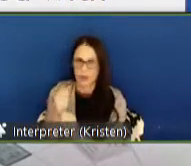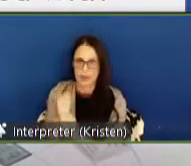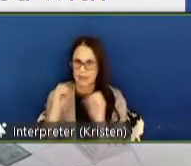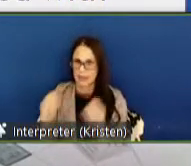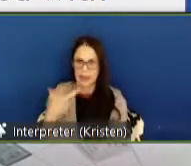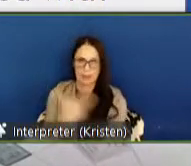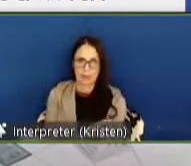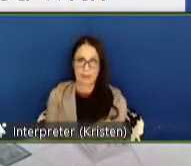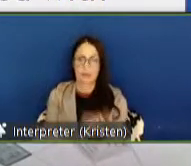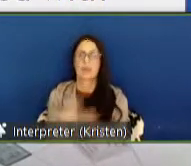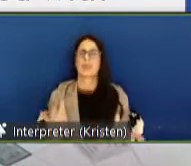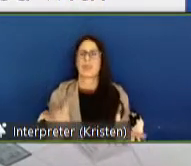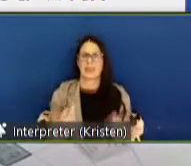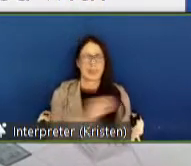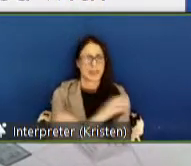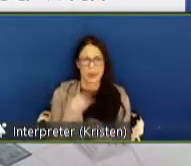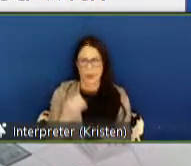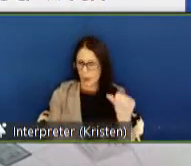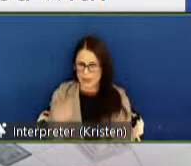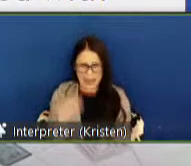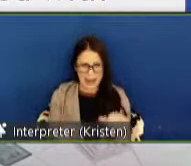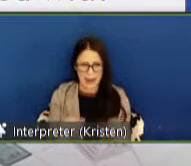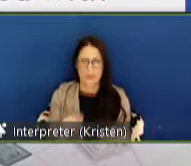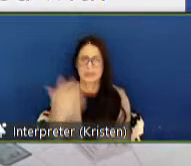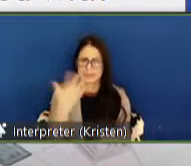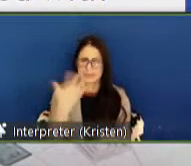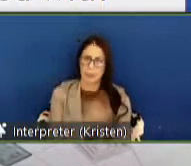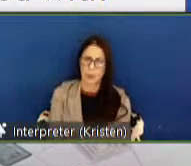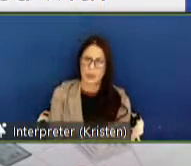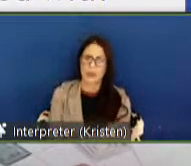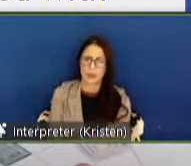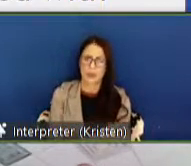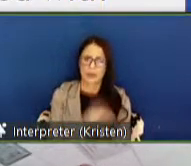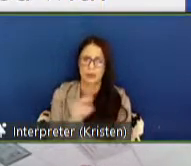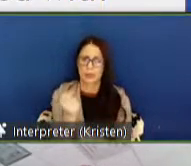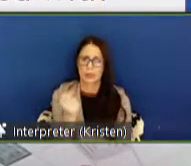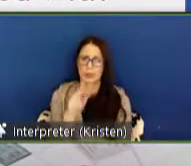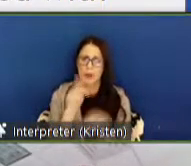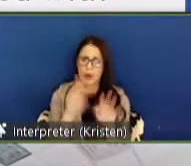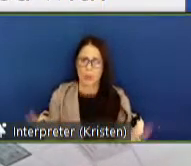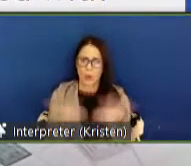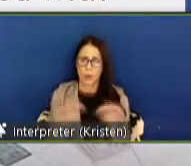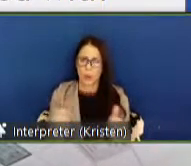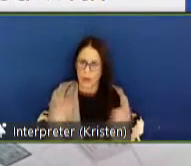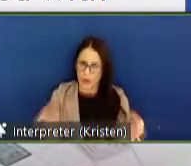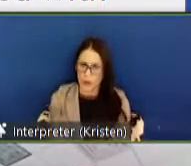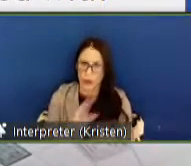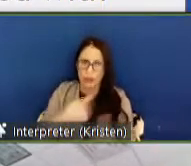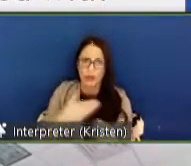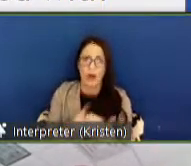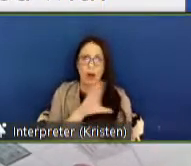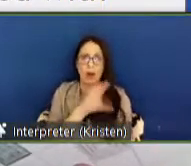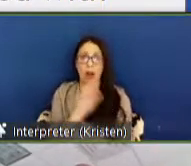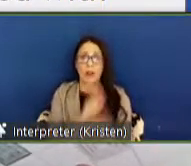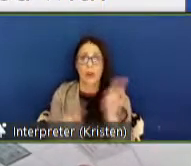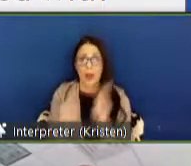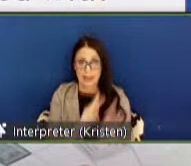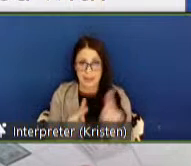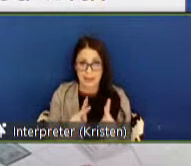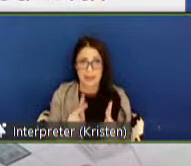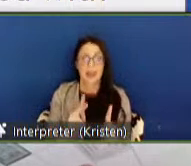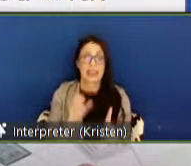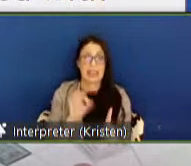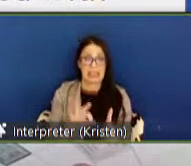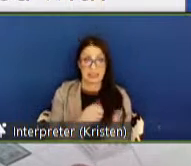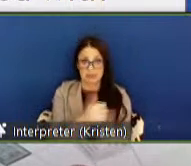is no doubt how important these booster shots are. And we really want to encourage all Coloradans to make sure that if you are eligible, if you are more